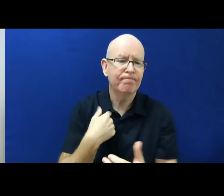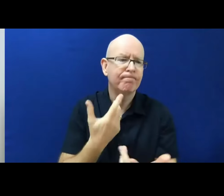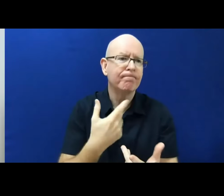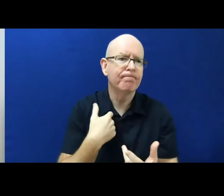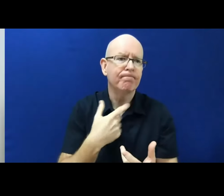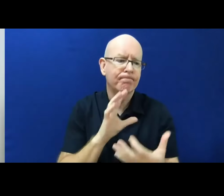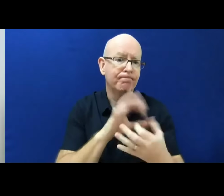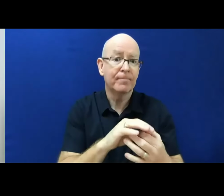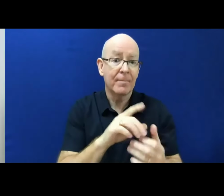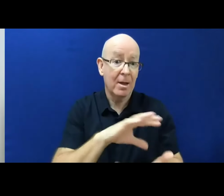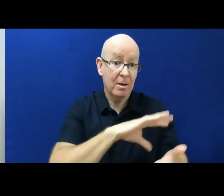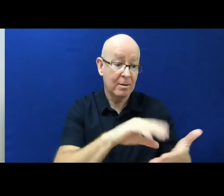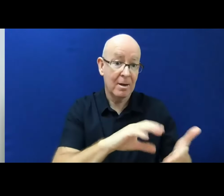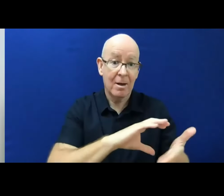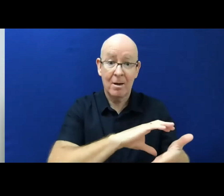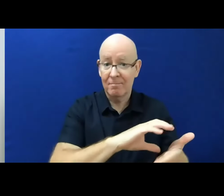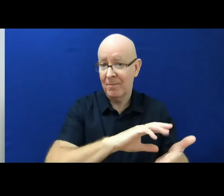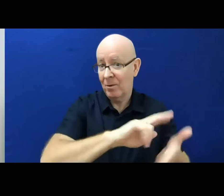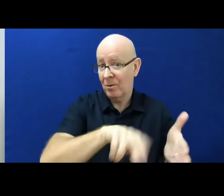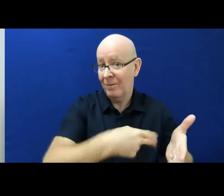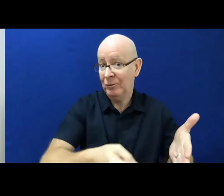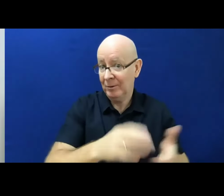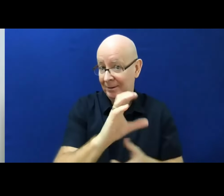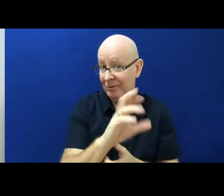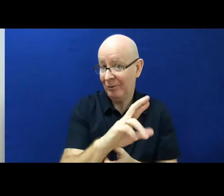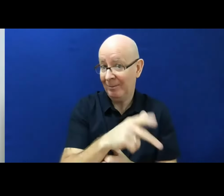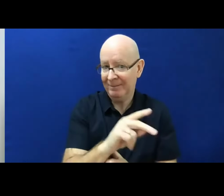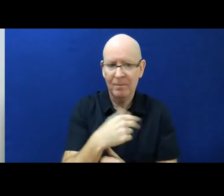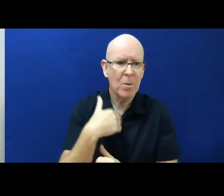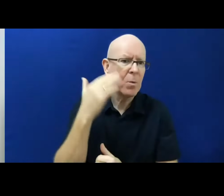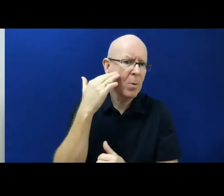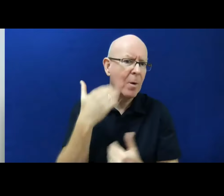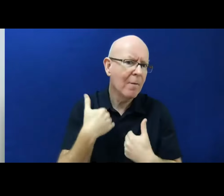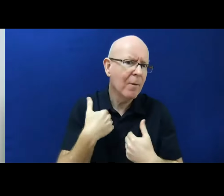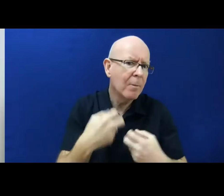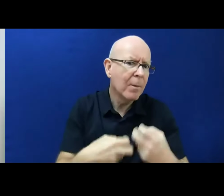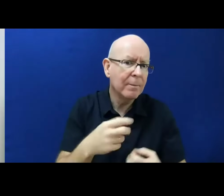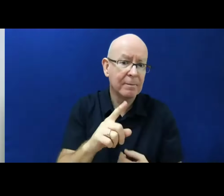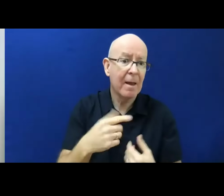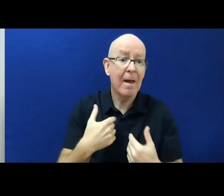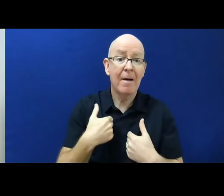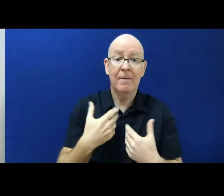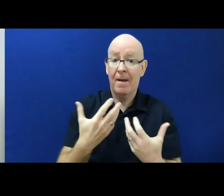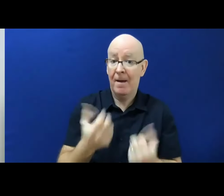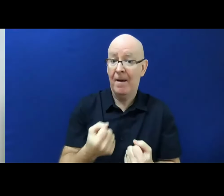we are gonna also lose the opportunity to influence the policy making. And